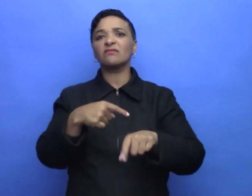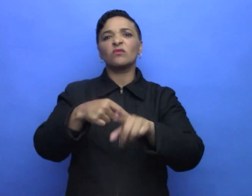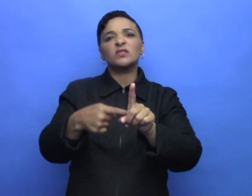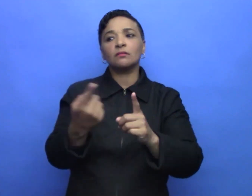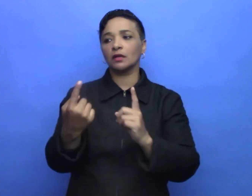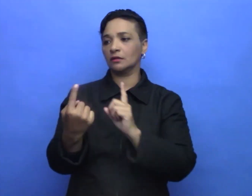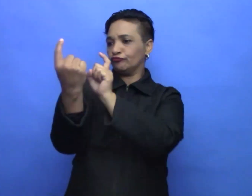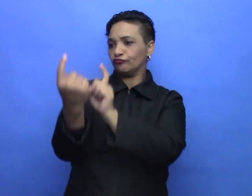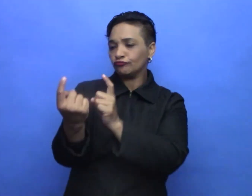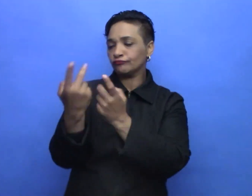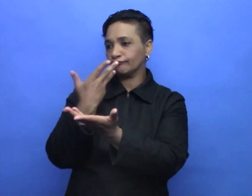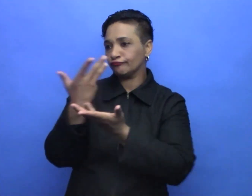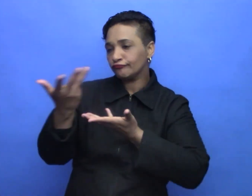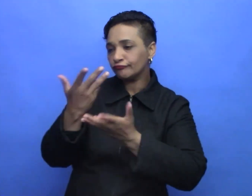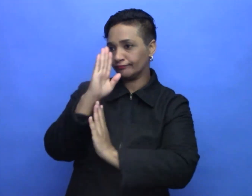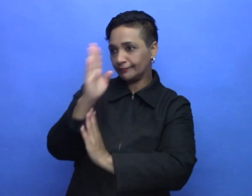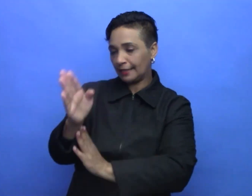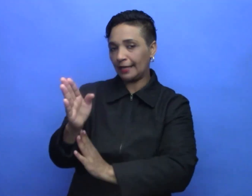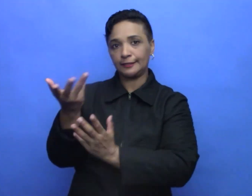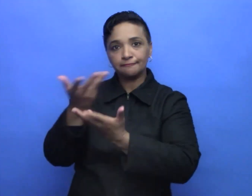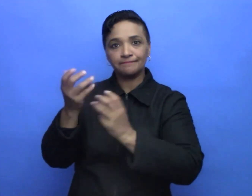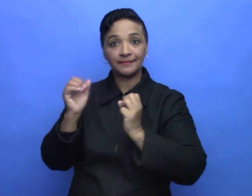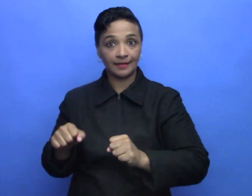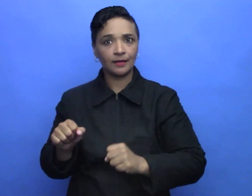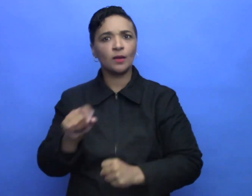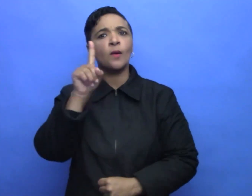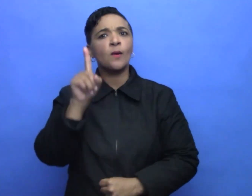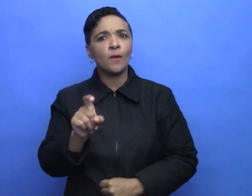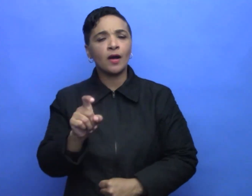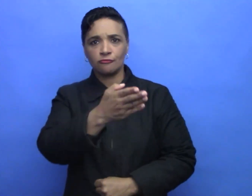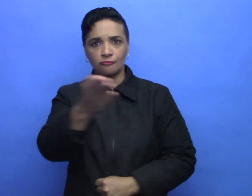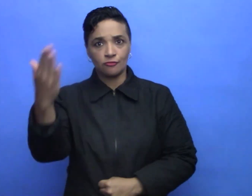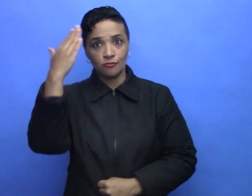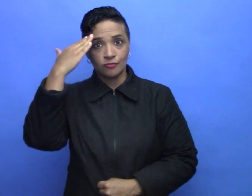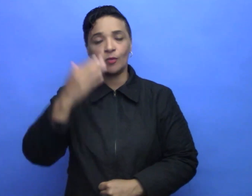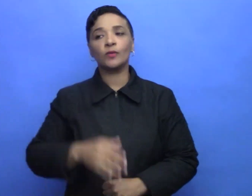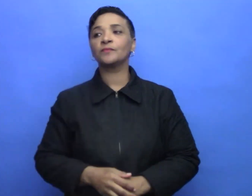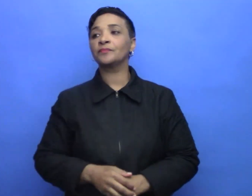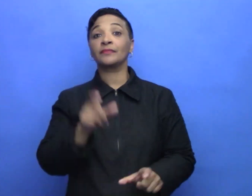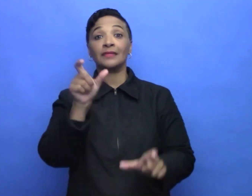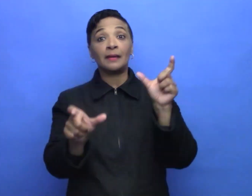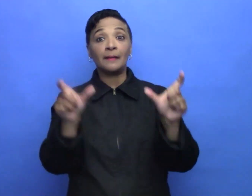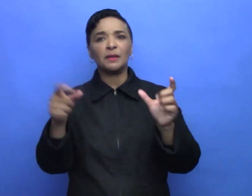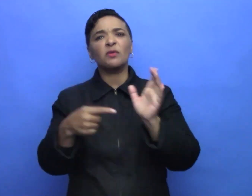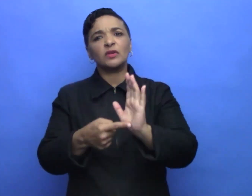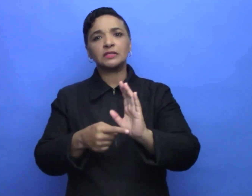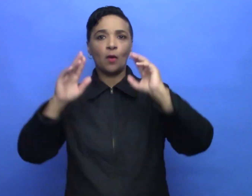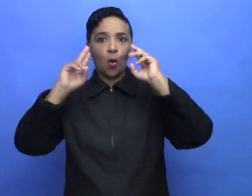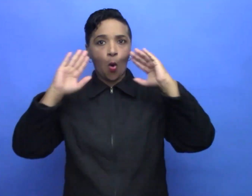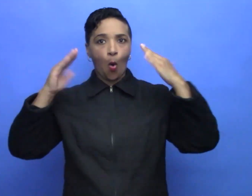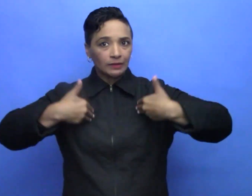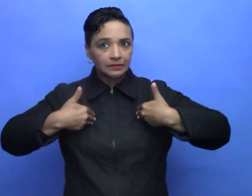because as you might know, of course, people on the autism spectrum might not